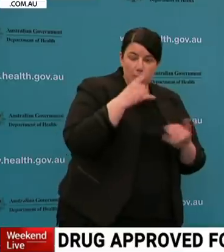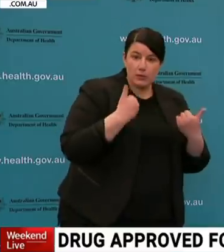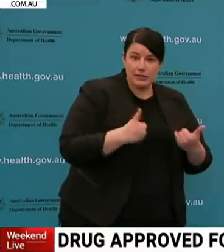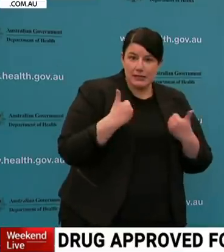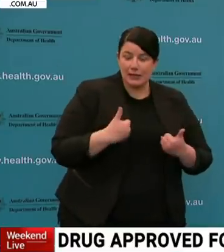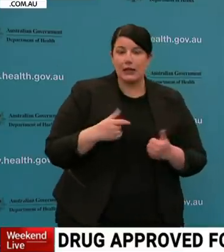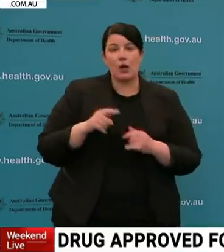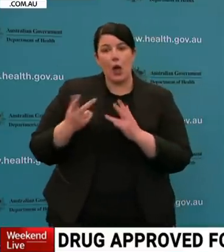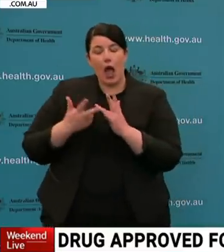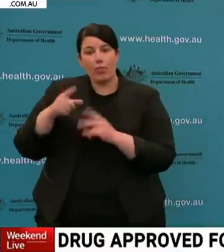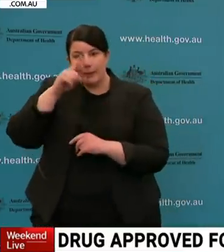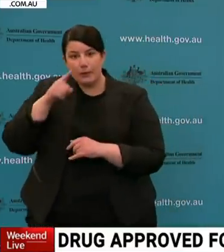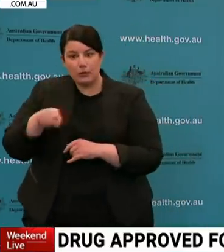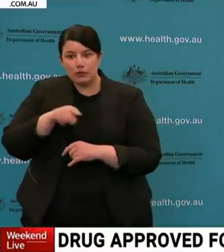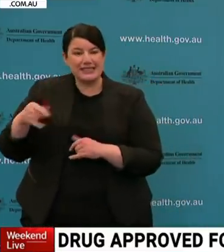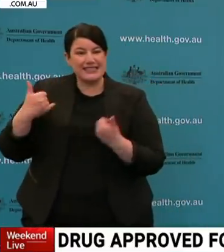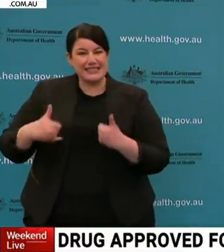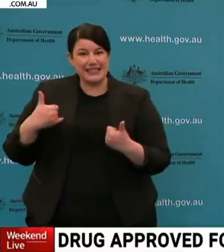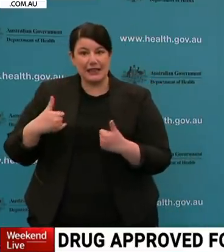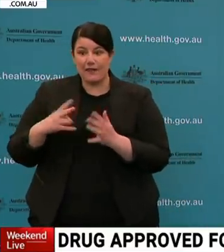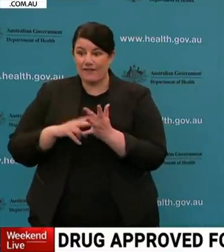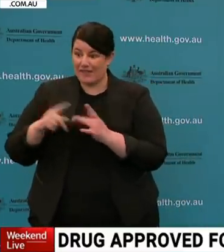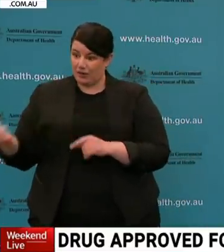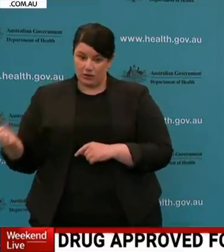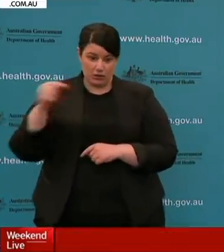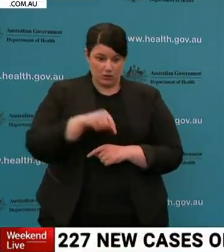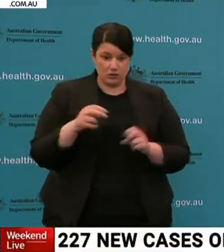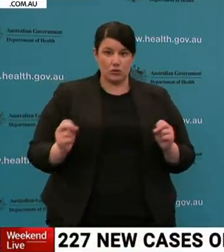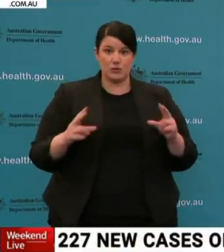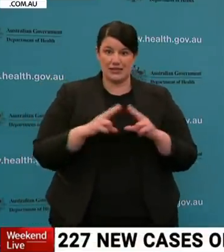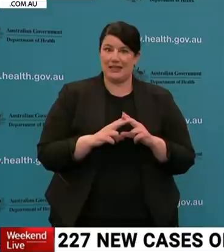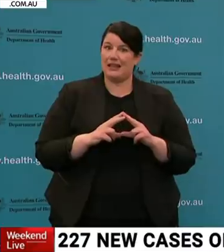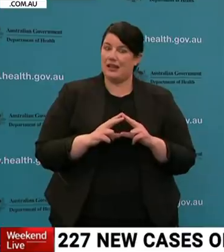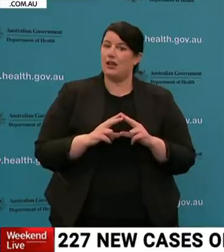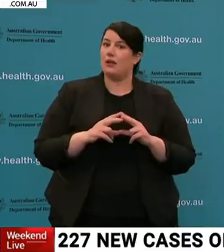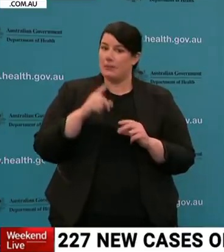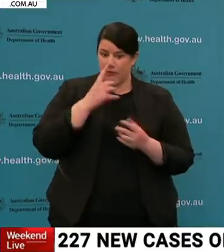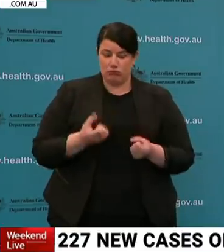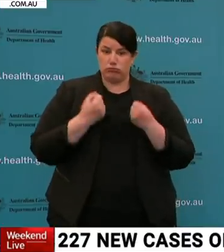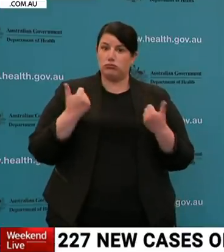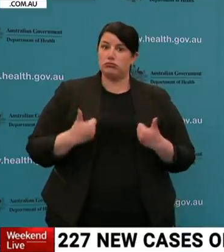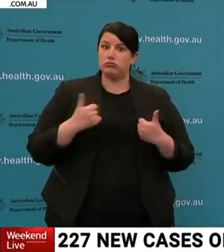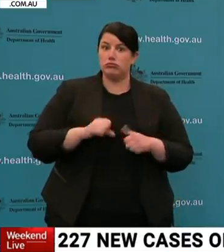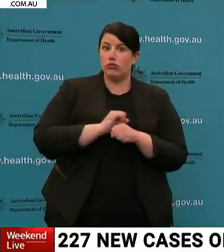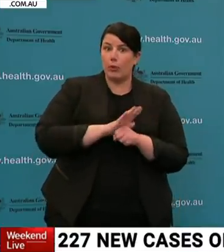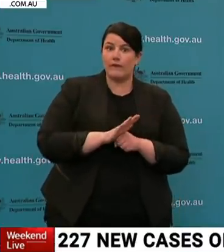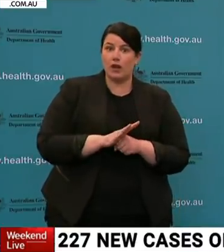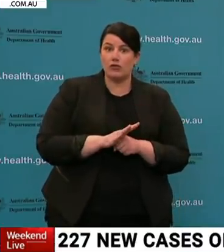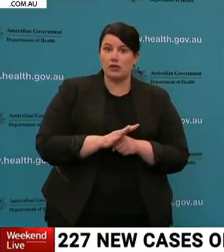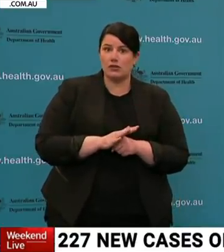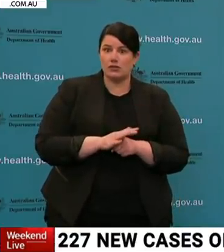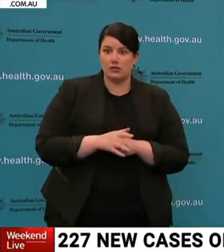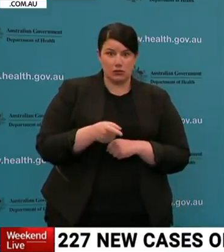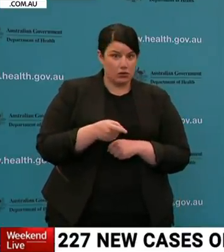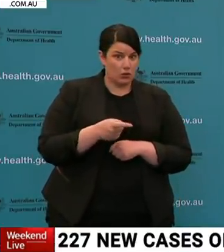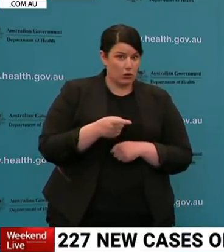particularly from people travelling outside of Victoria when they shouldn't have been. How concerning is what we're seeing in Sydney now?